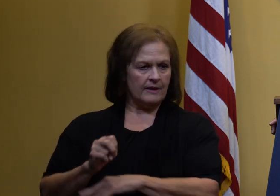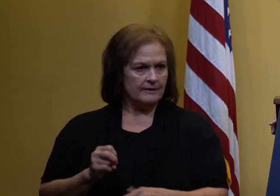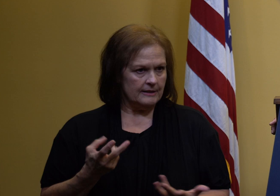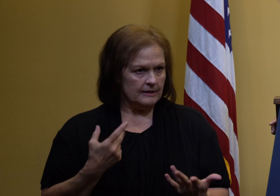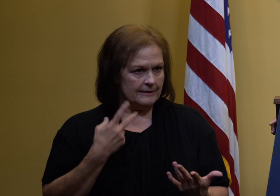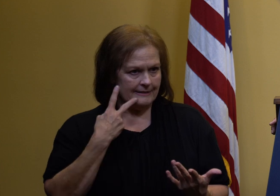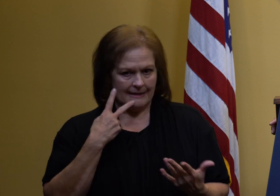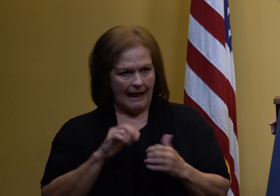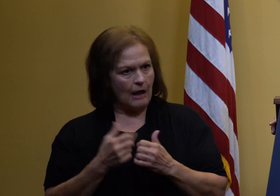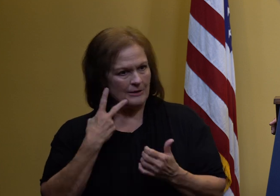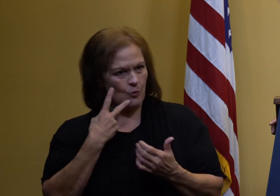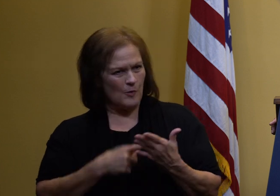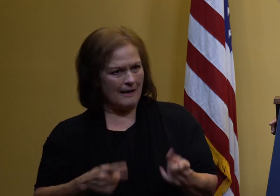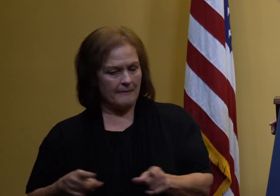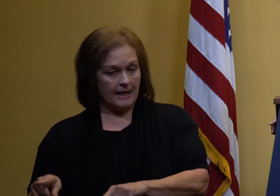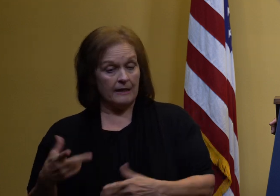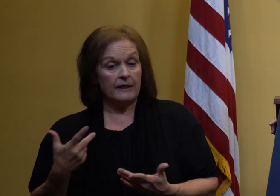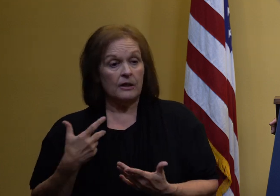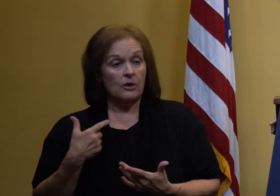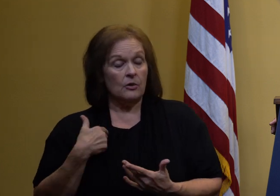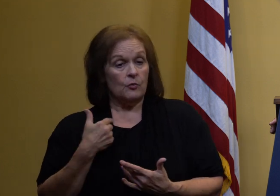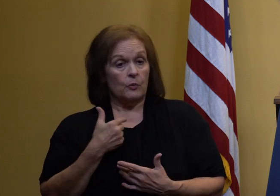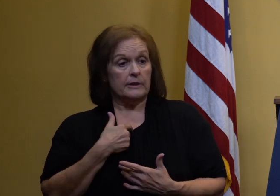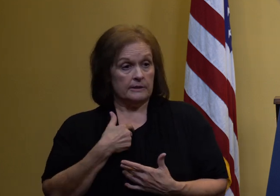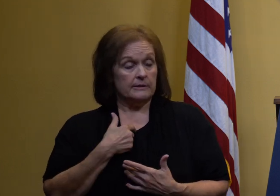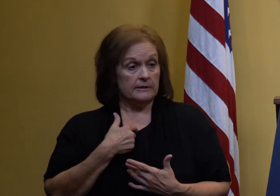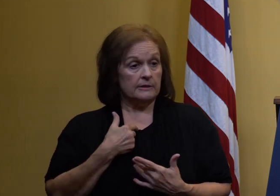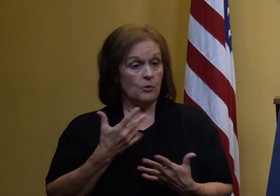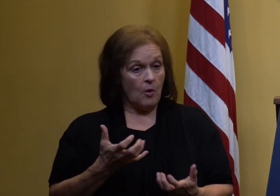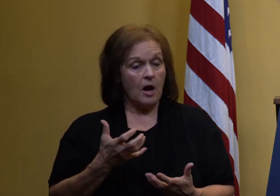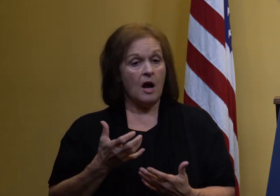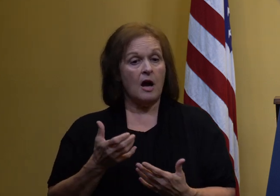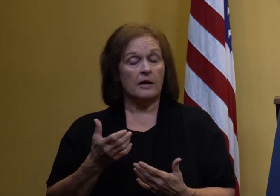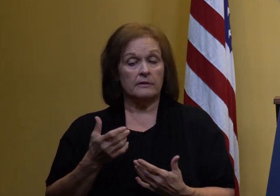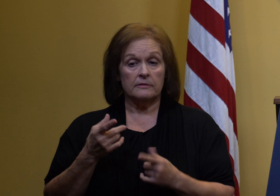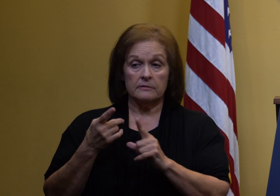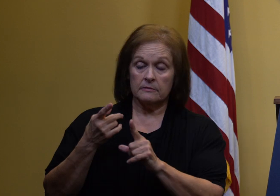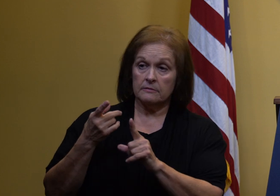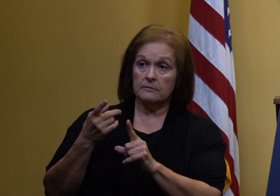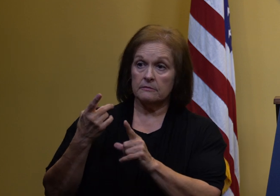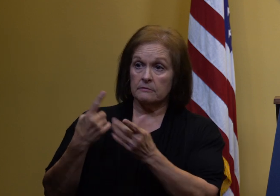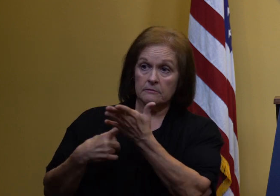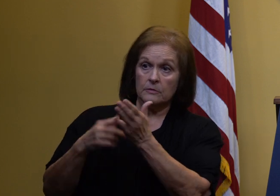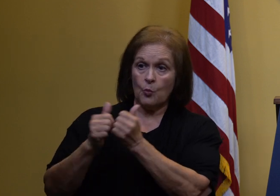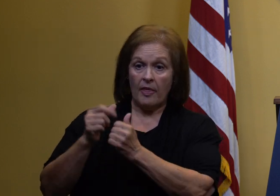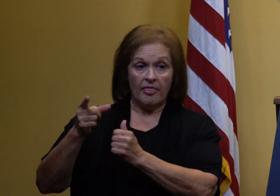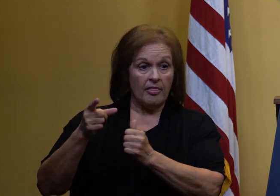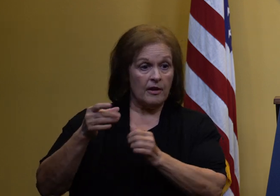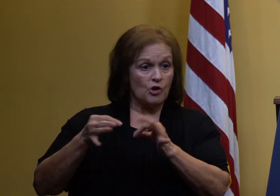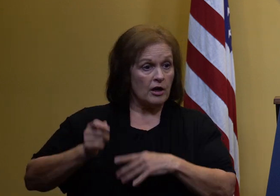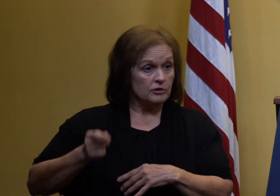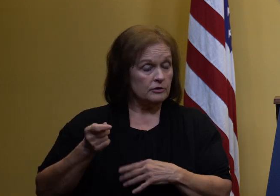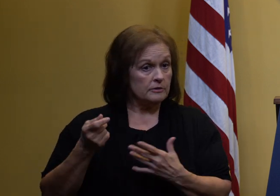how it's playing out. And we're looking forward to, getting from the judge just clear